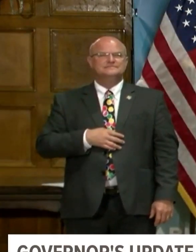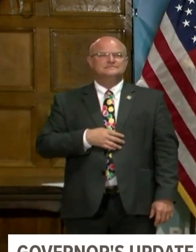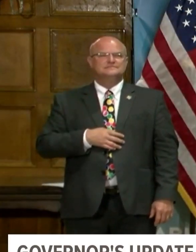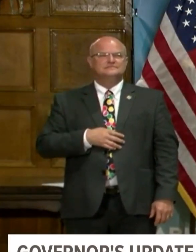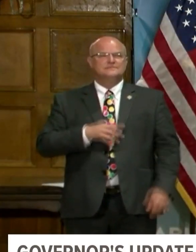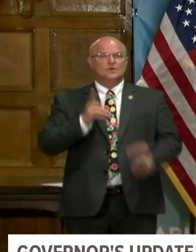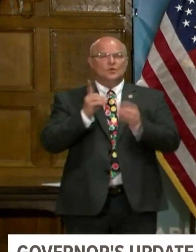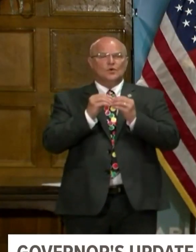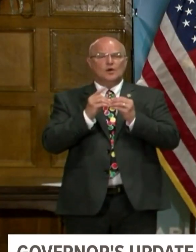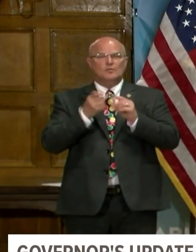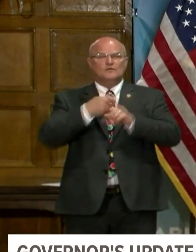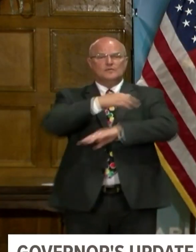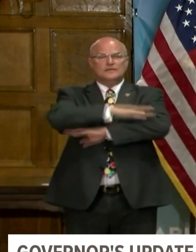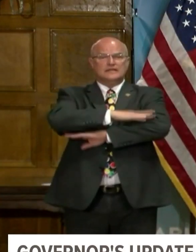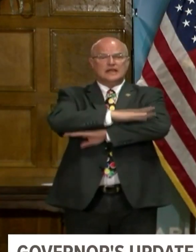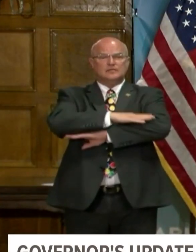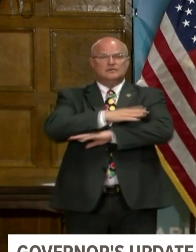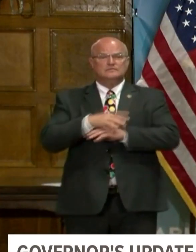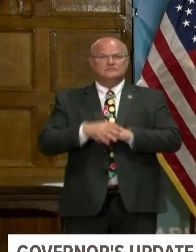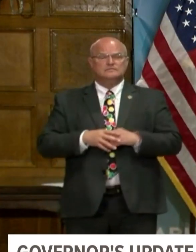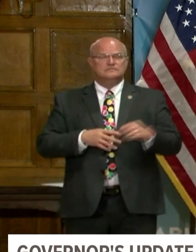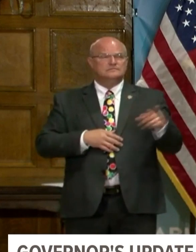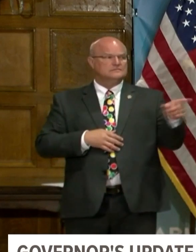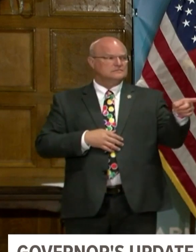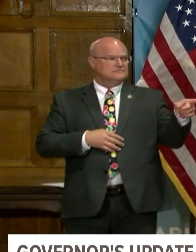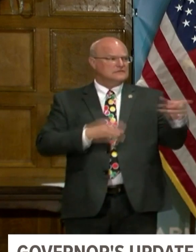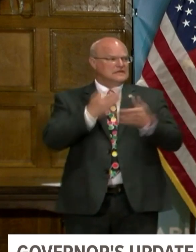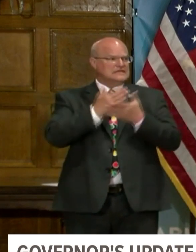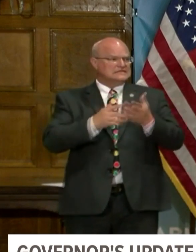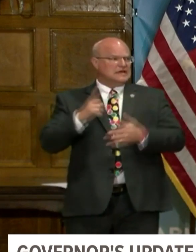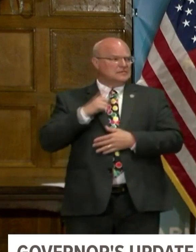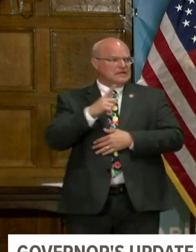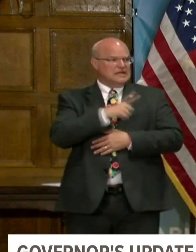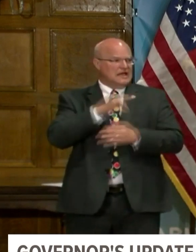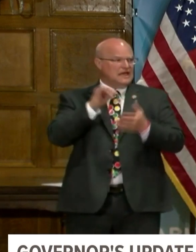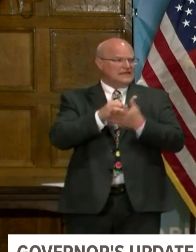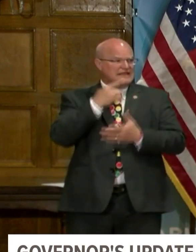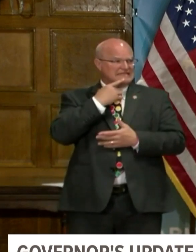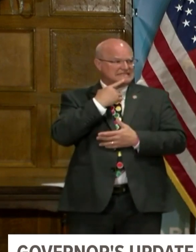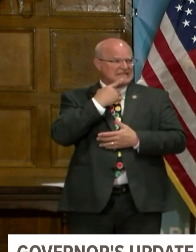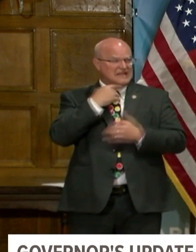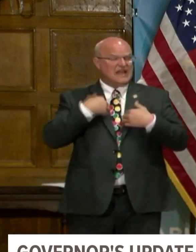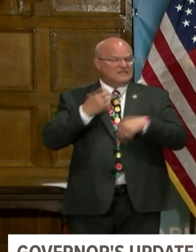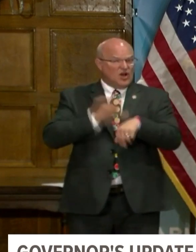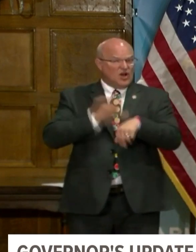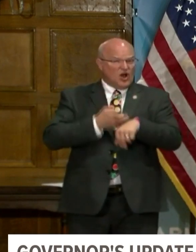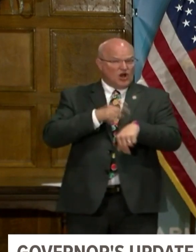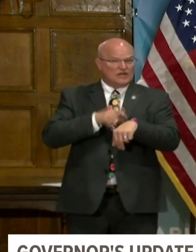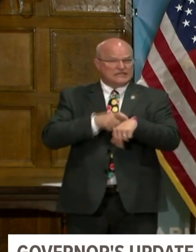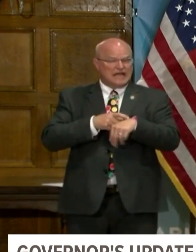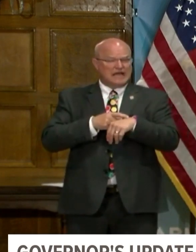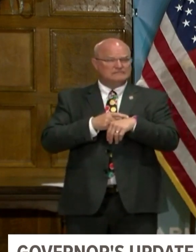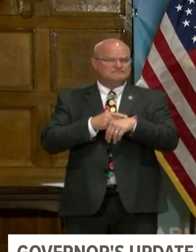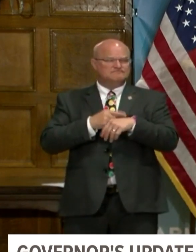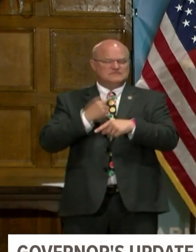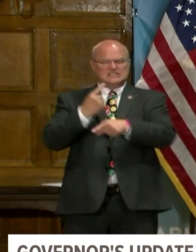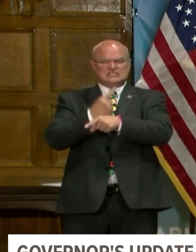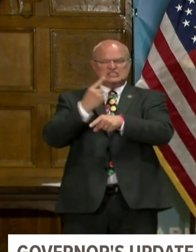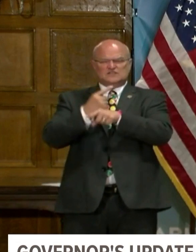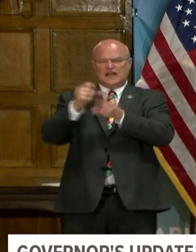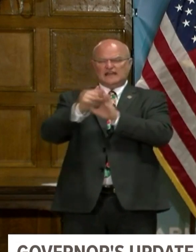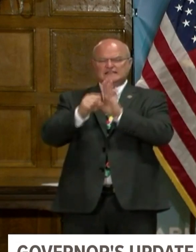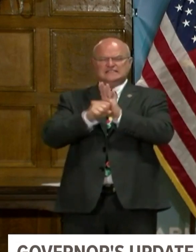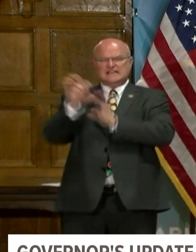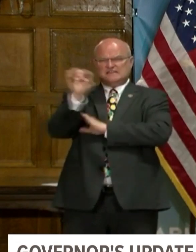All right, one more question from the table. Is there some legislators that say they're having a hard time justifying the state